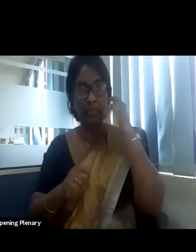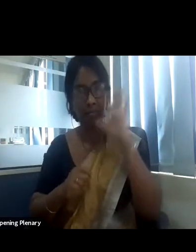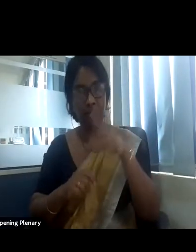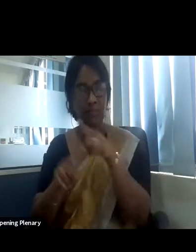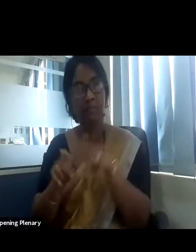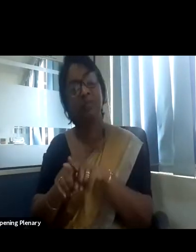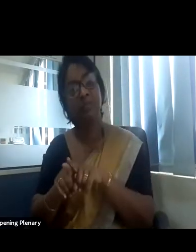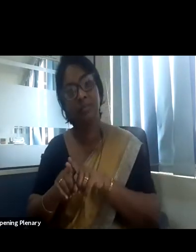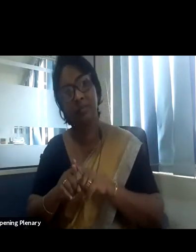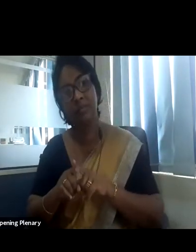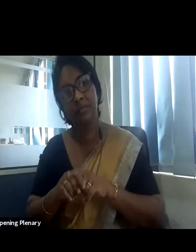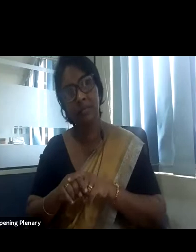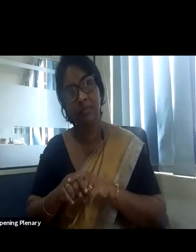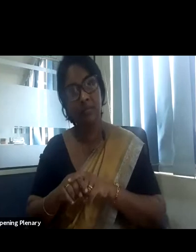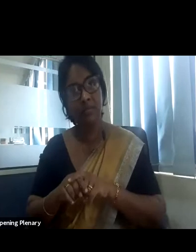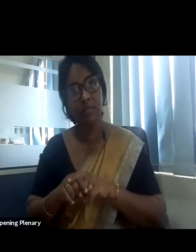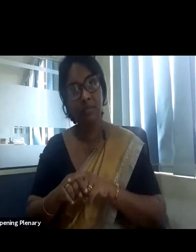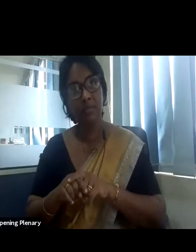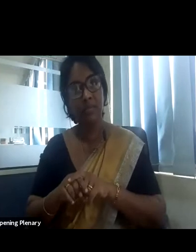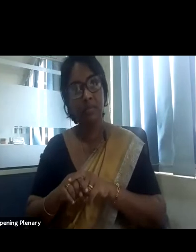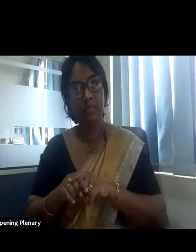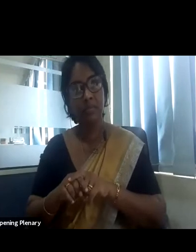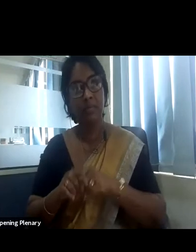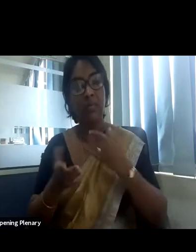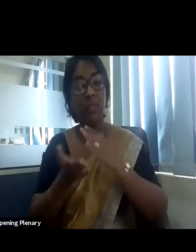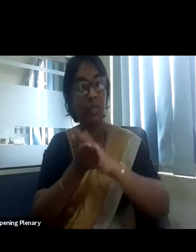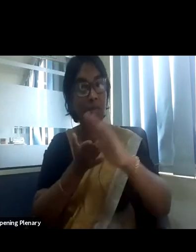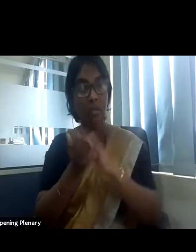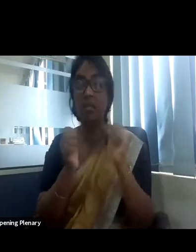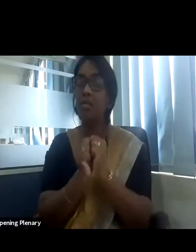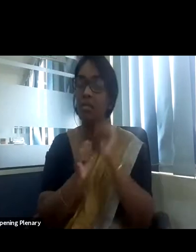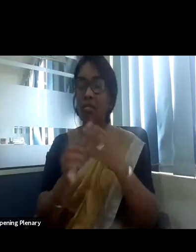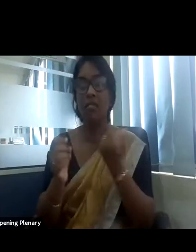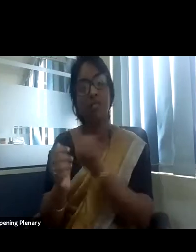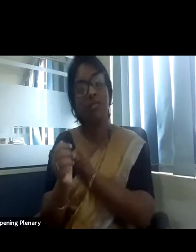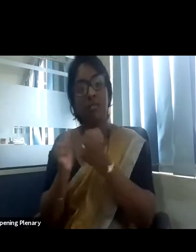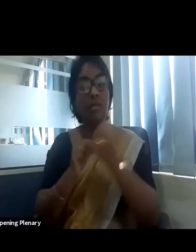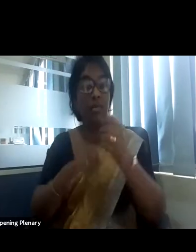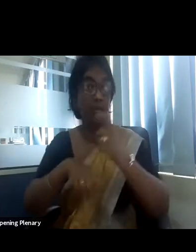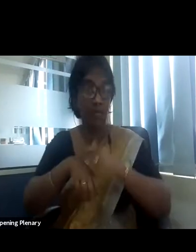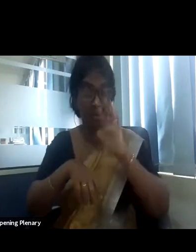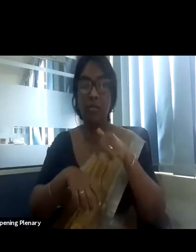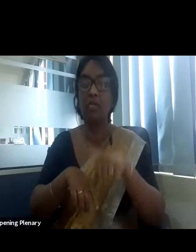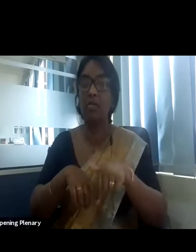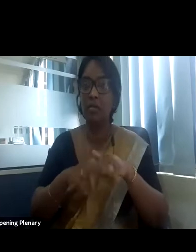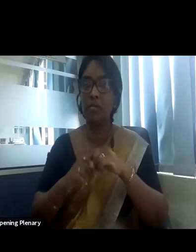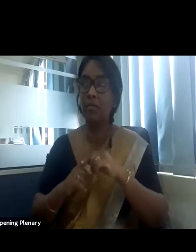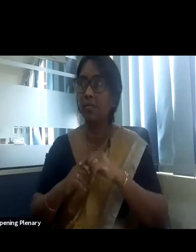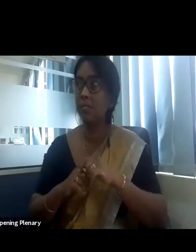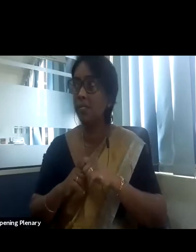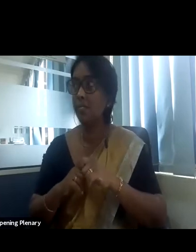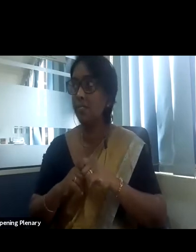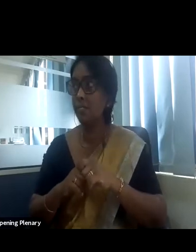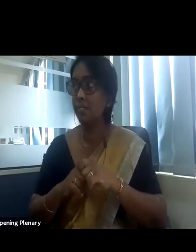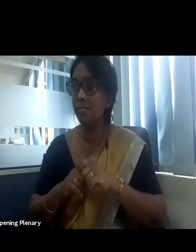towards our strong partnership with the UNGC Sri Lanka network. And, glad to see that this event, with all of its